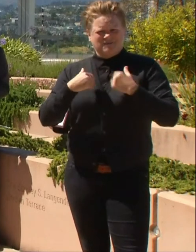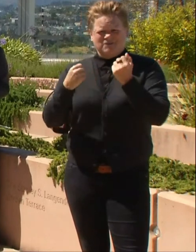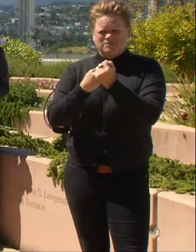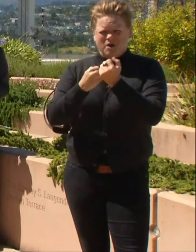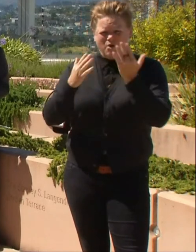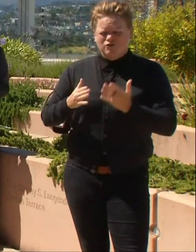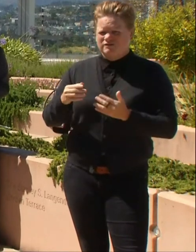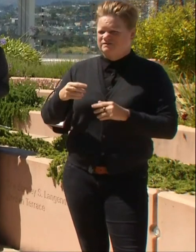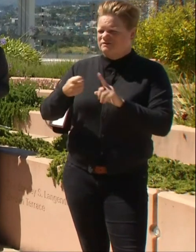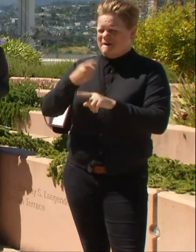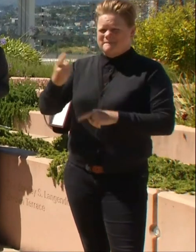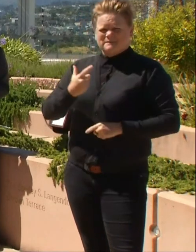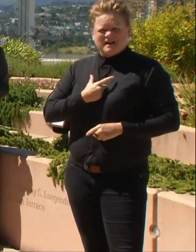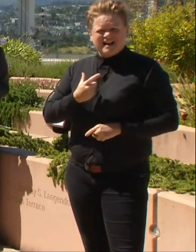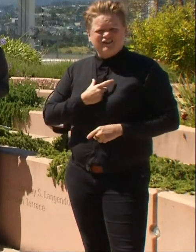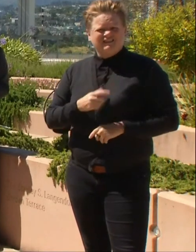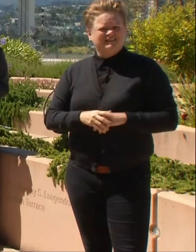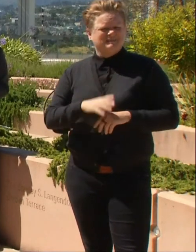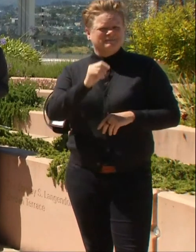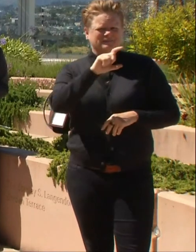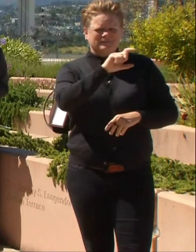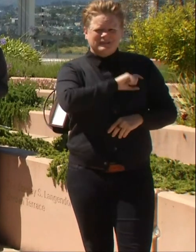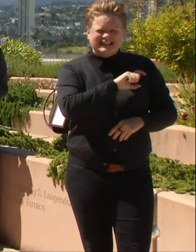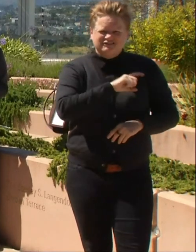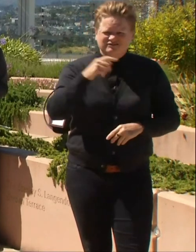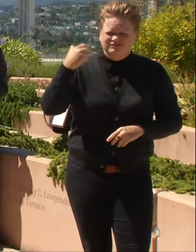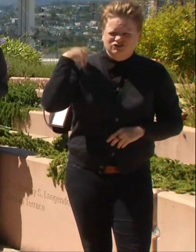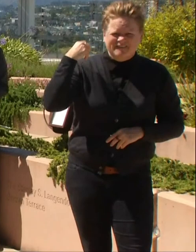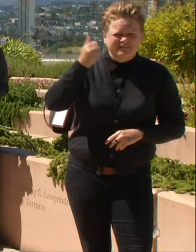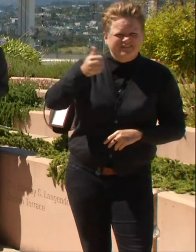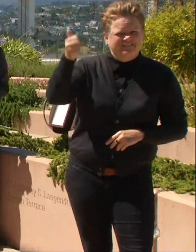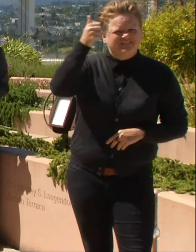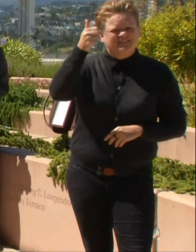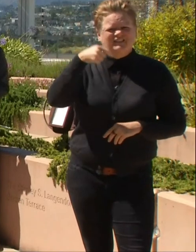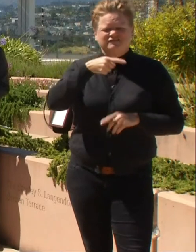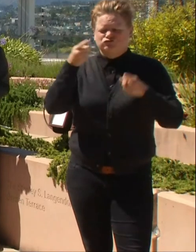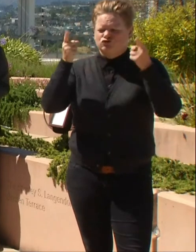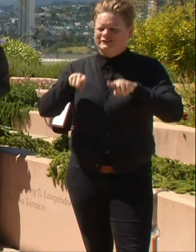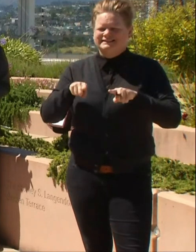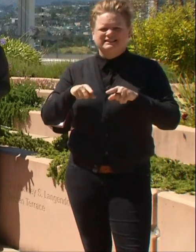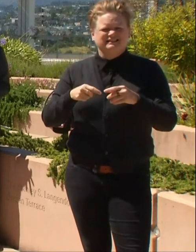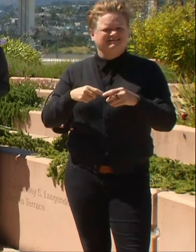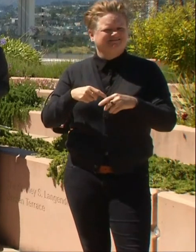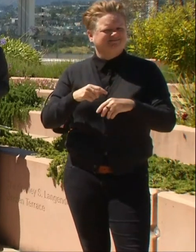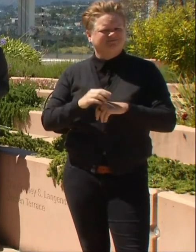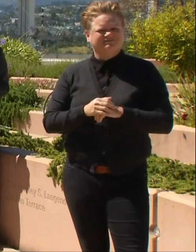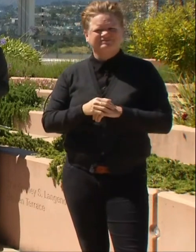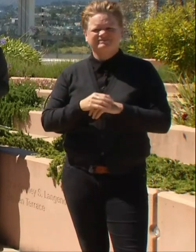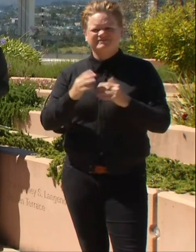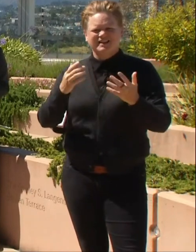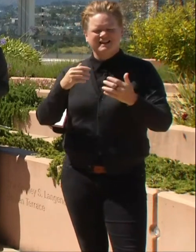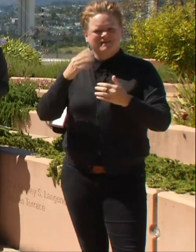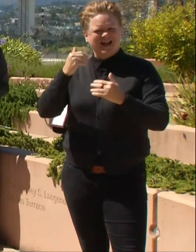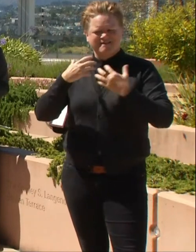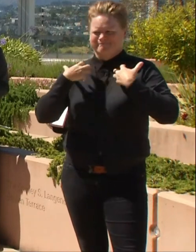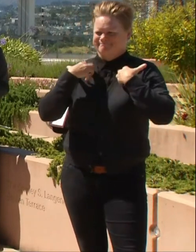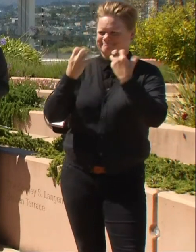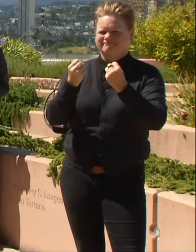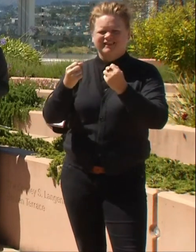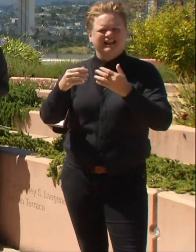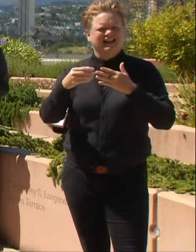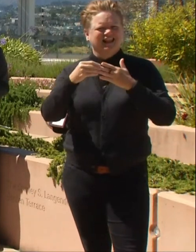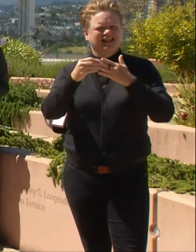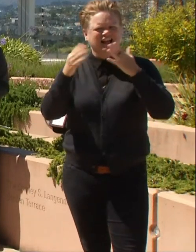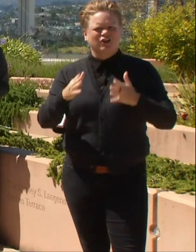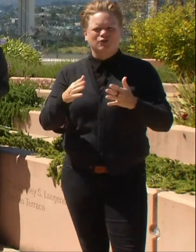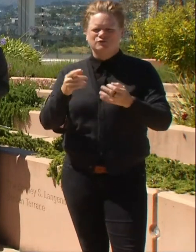chief, William Scott. This is because of courageous leaders that we have here to help us champion these policies and